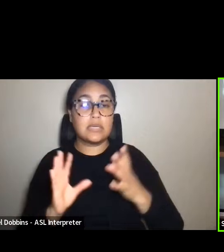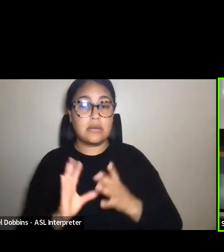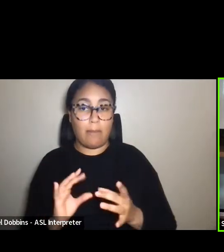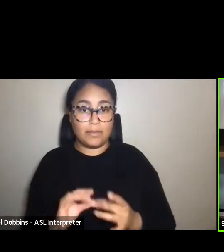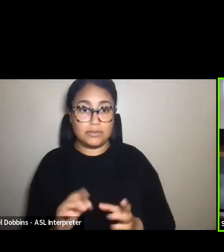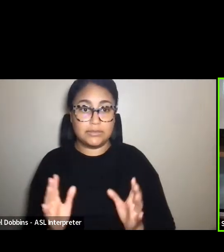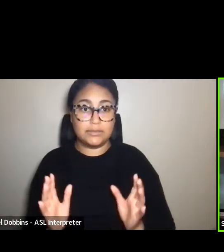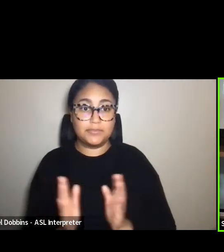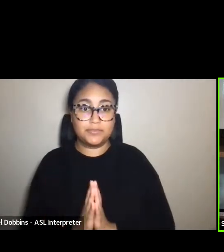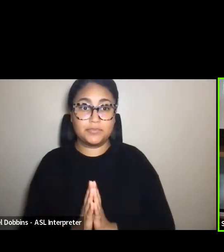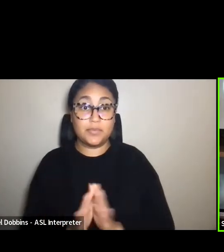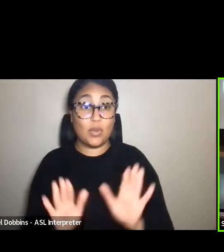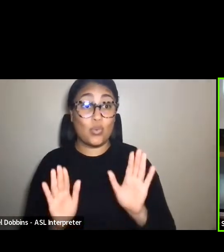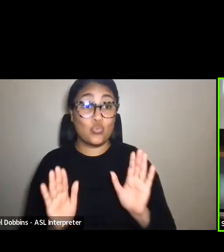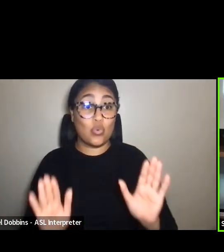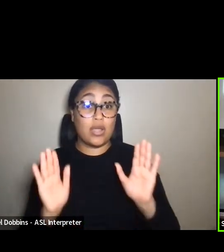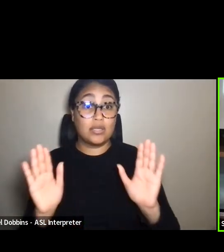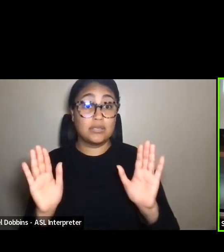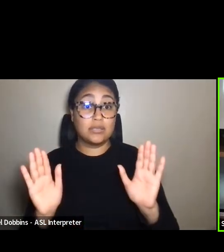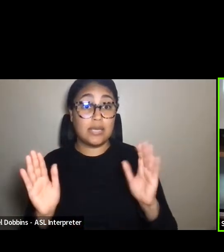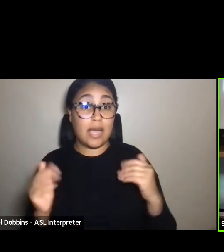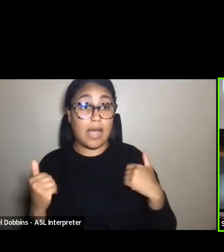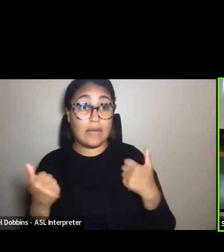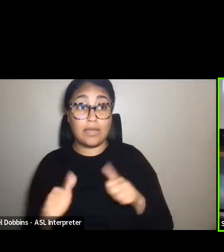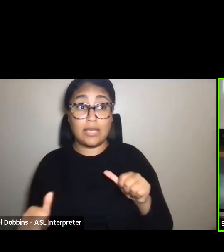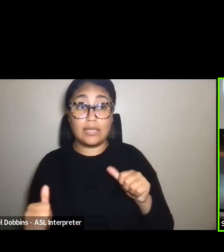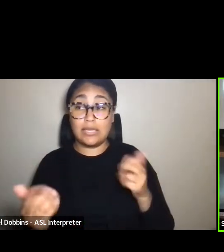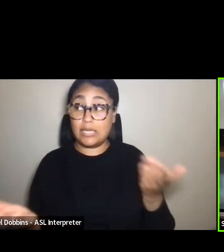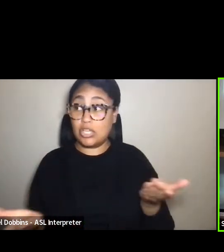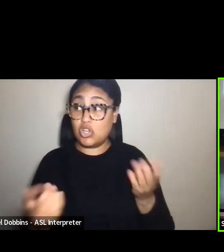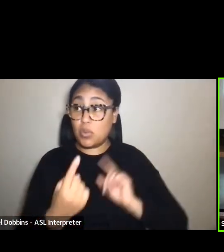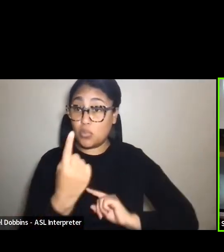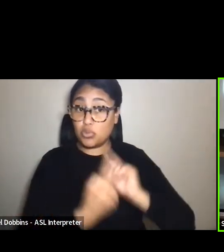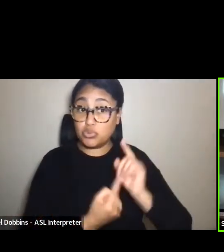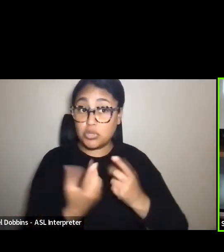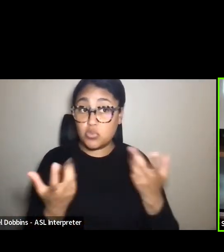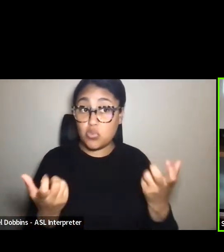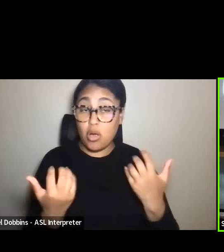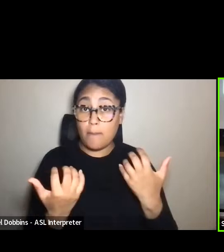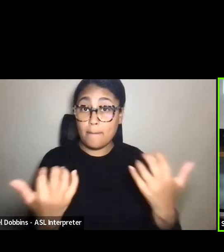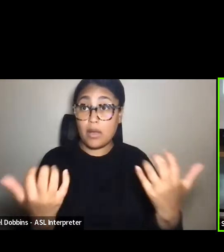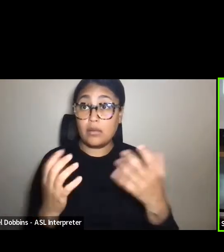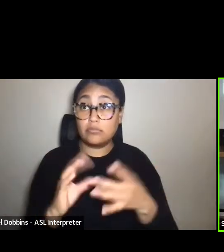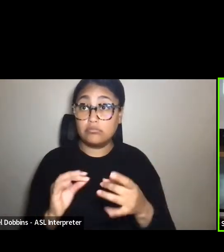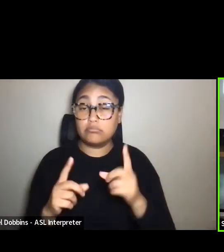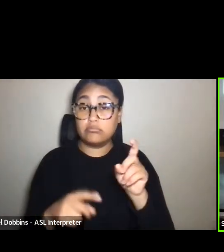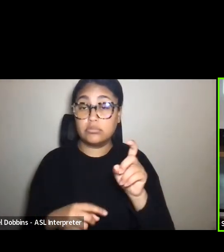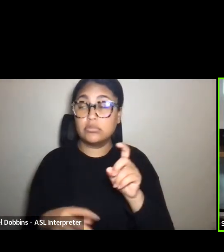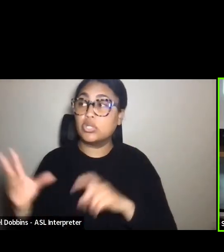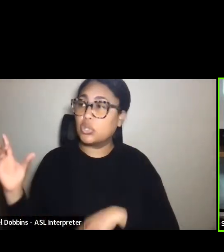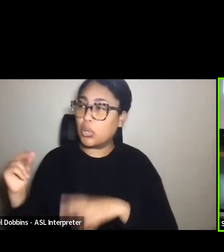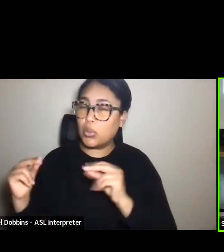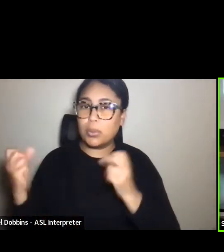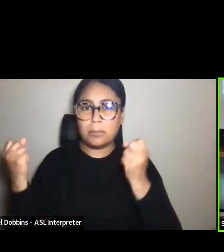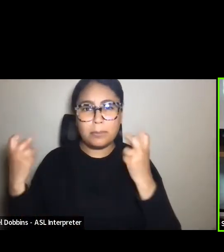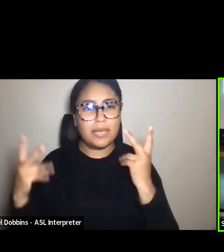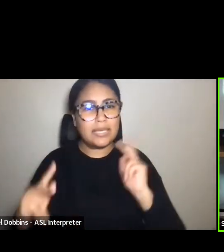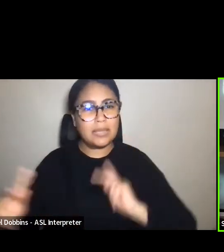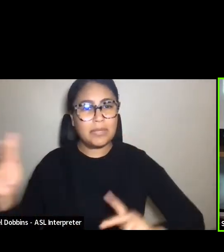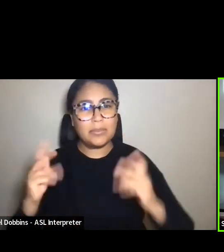Okay. Do we have anybody in person? No. No. There's so many in person,